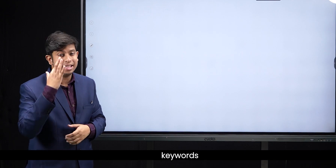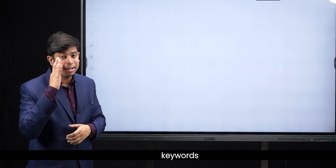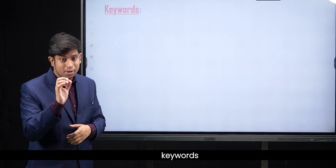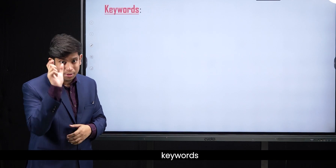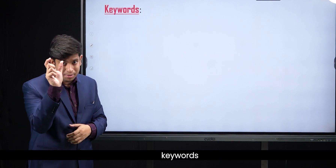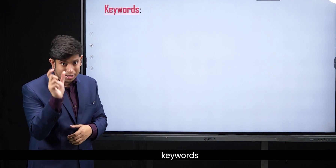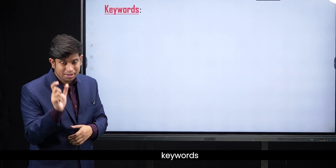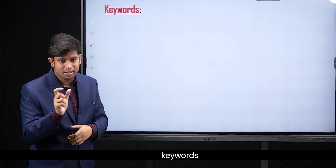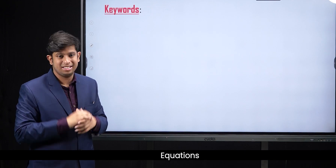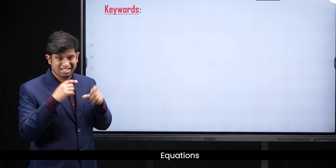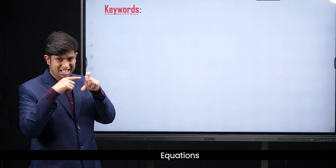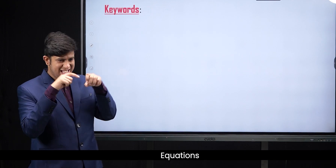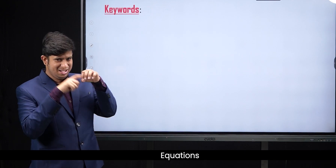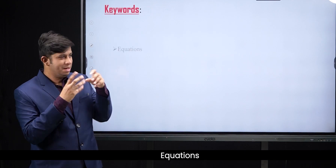Keywords: equations,